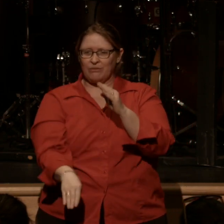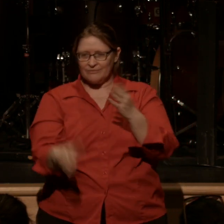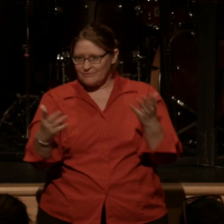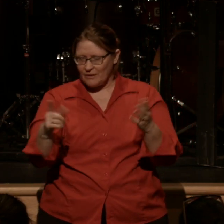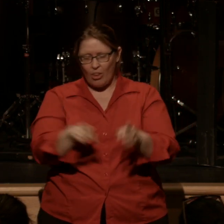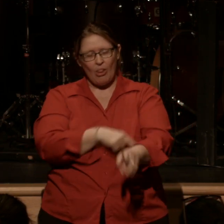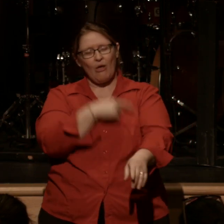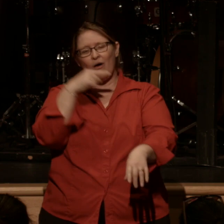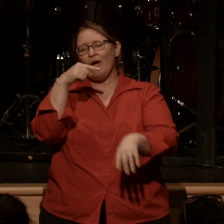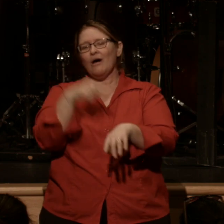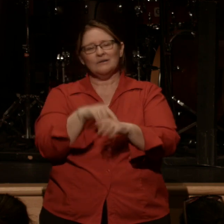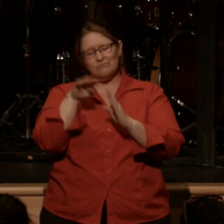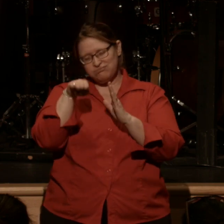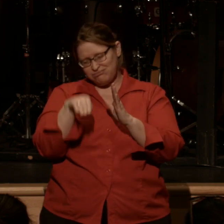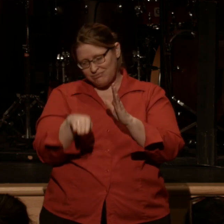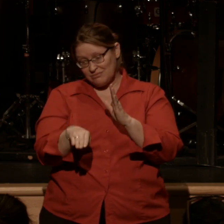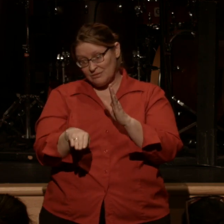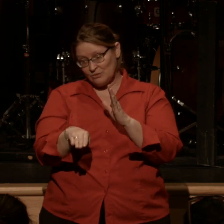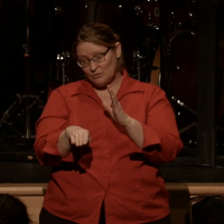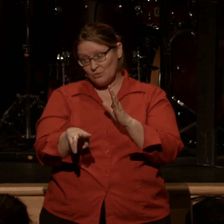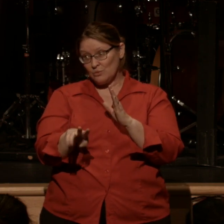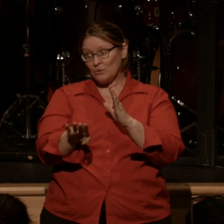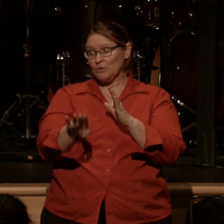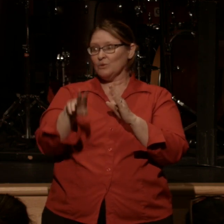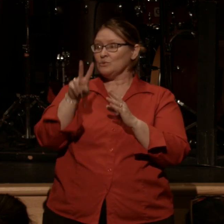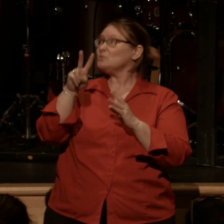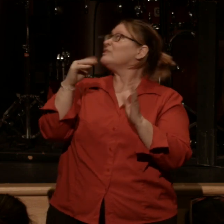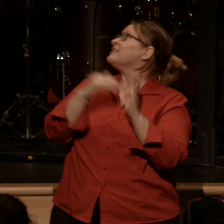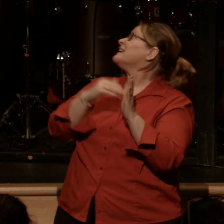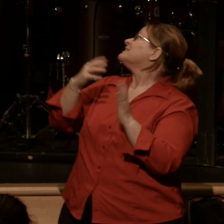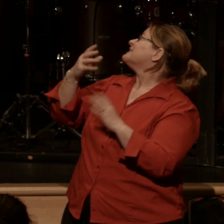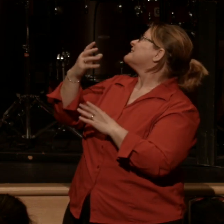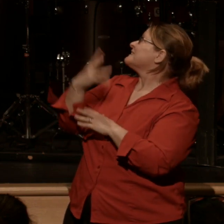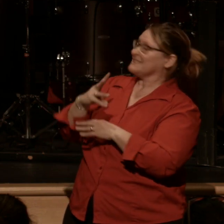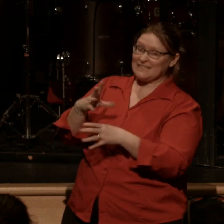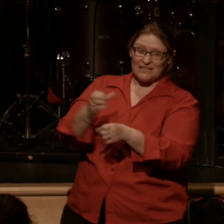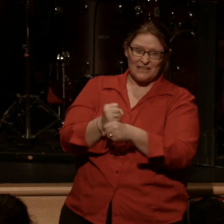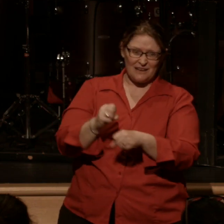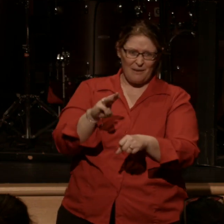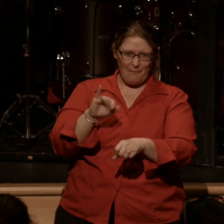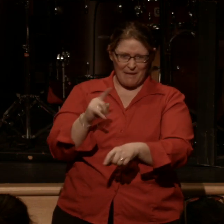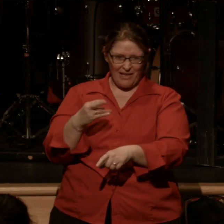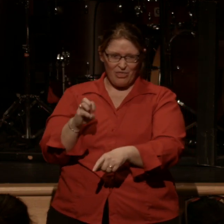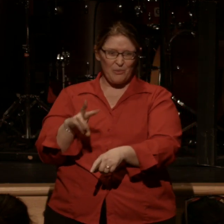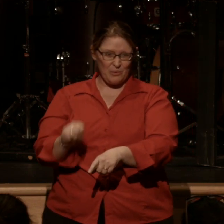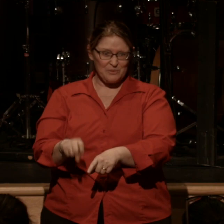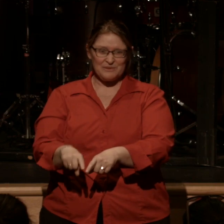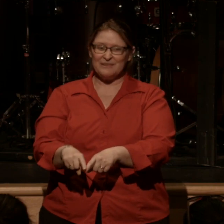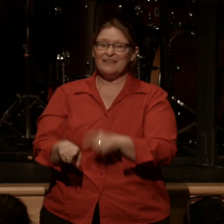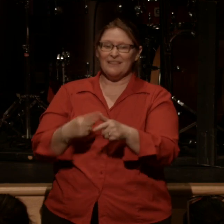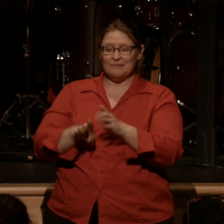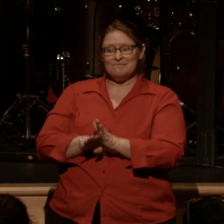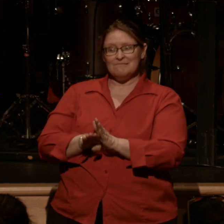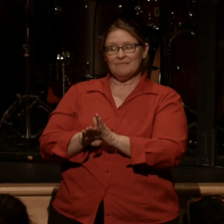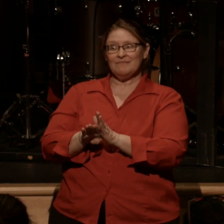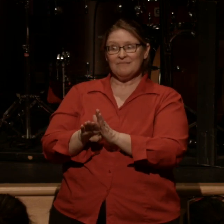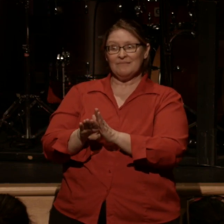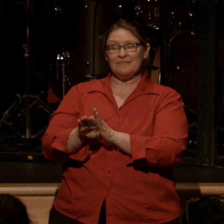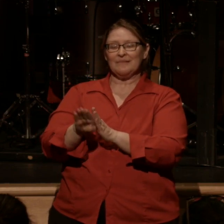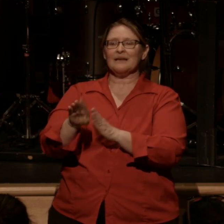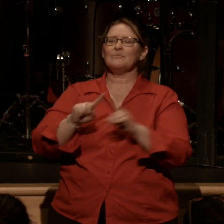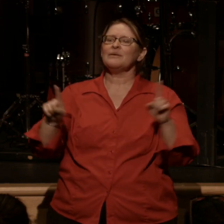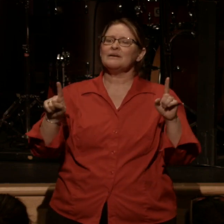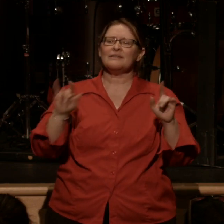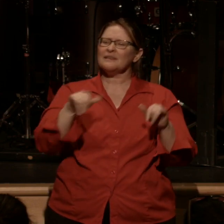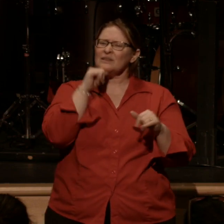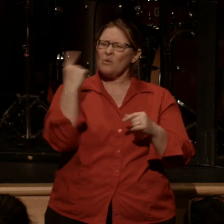for a long time. And then in 2016, we draft Austin Matthews, and now things have been on the up and up again. But that's not the